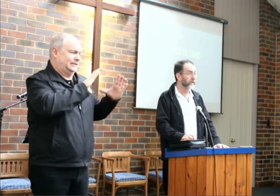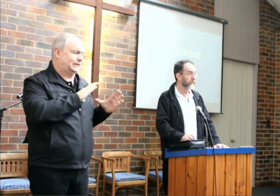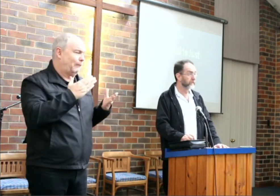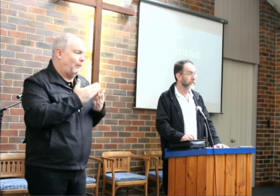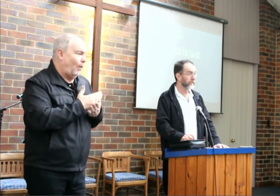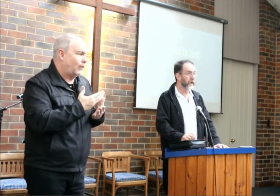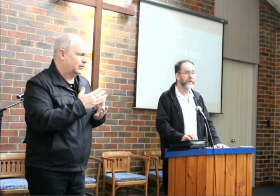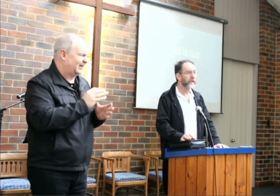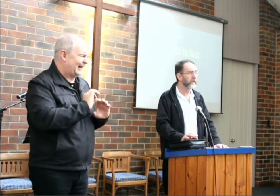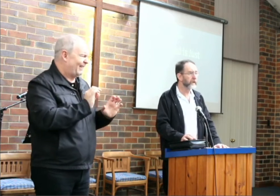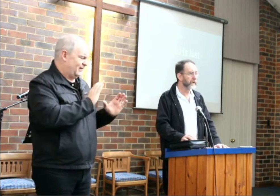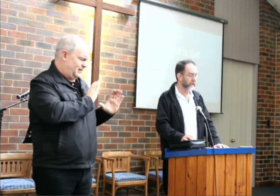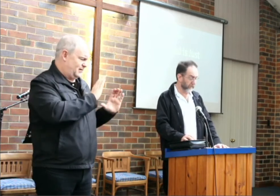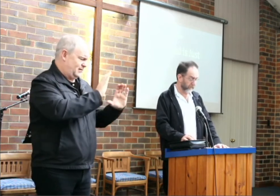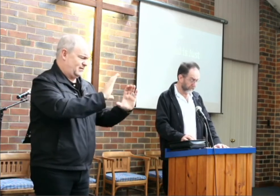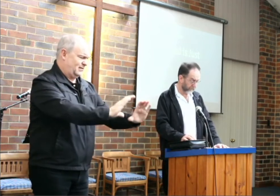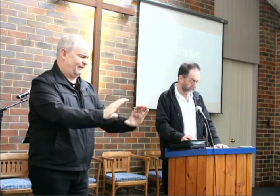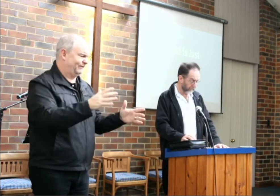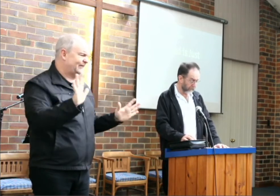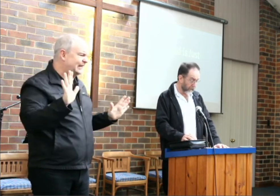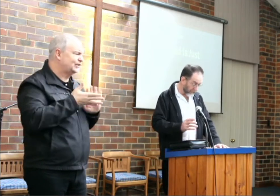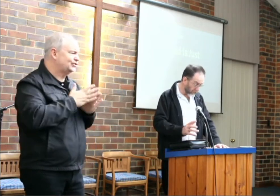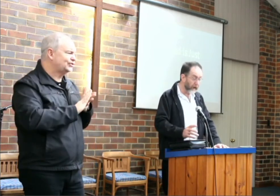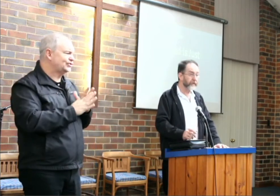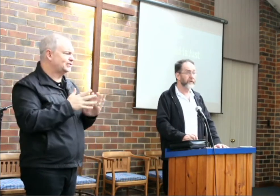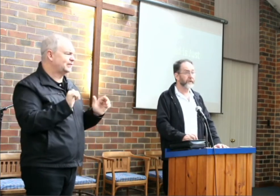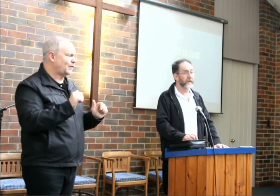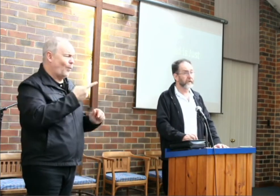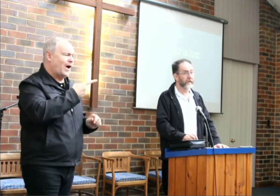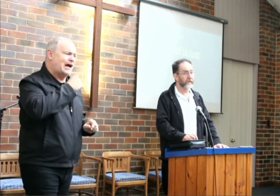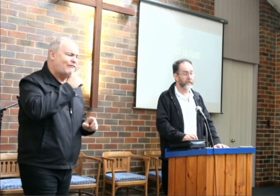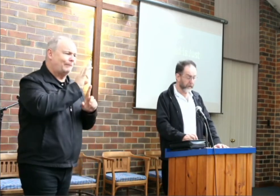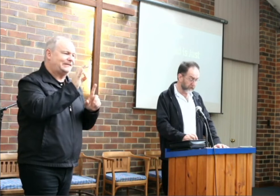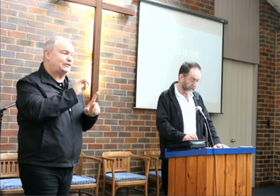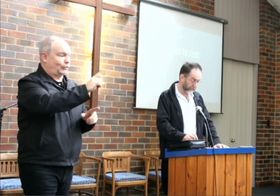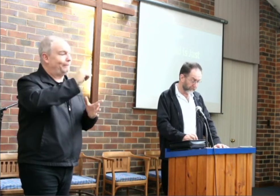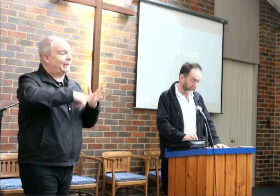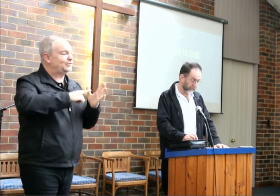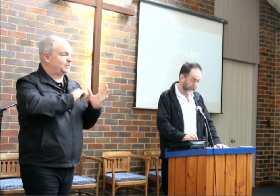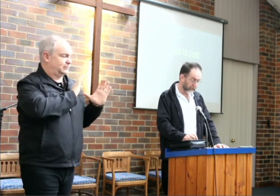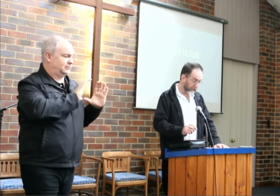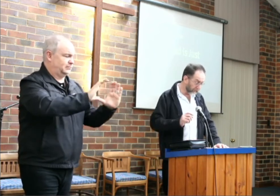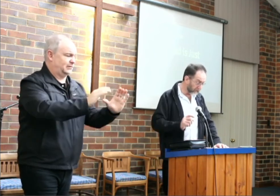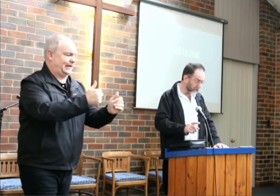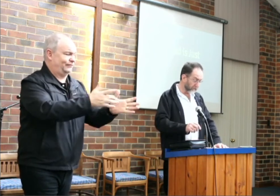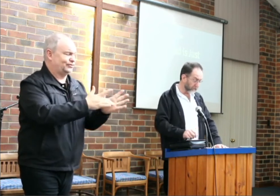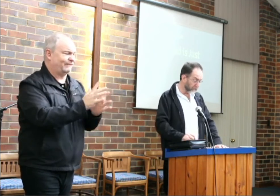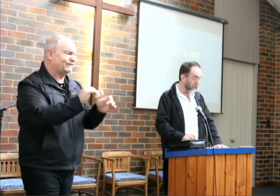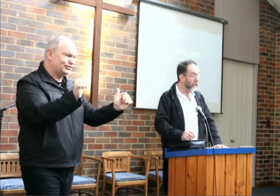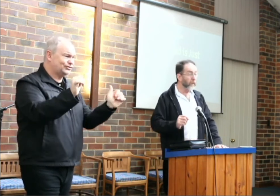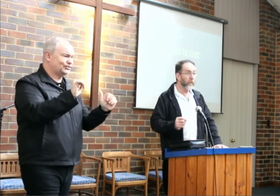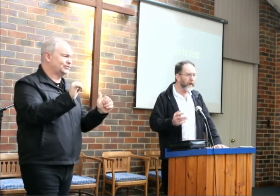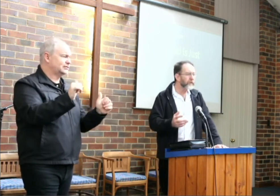Nothing. Absolutely nothing. He took 100% of your punishment. So if he did that for